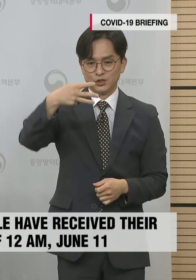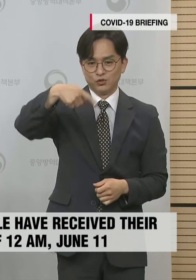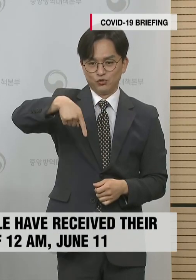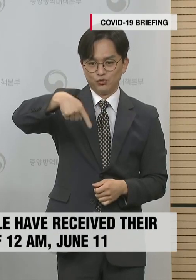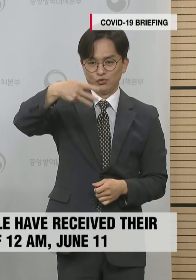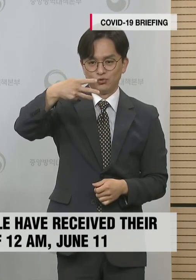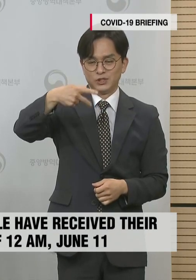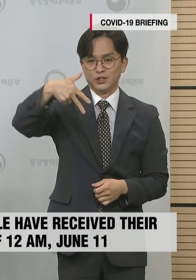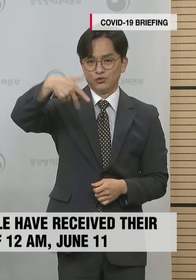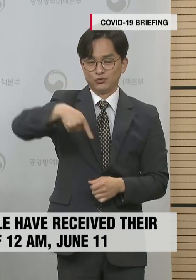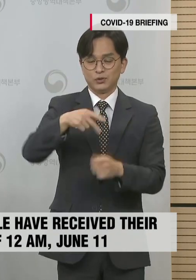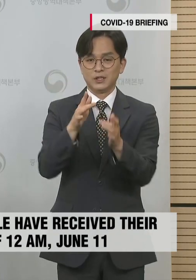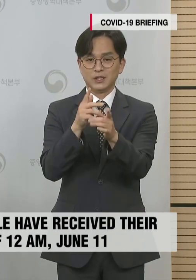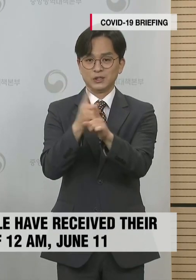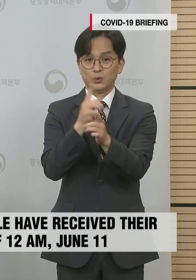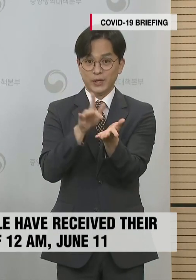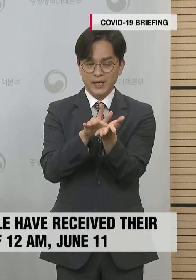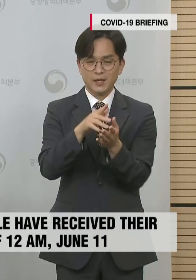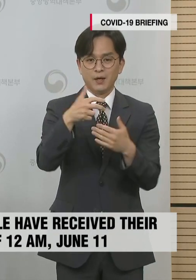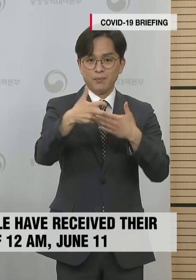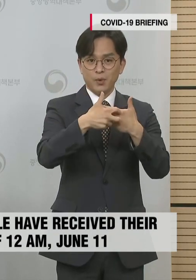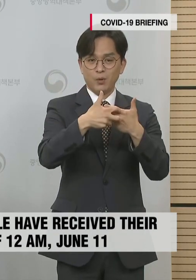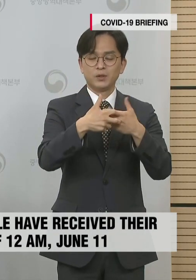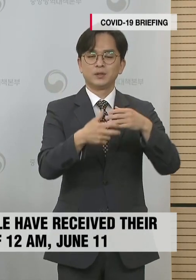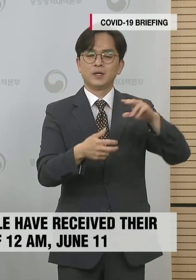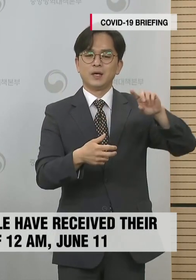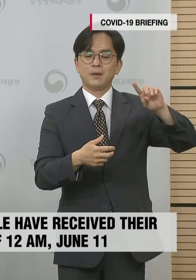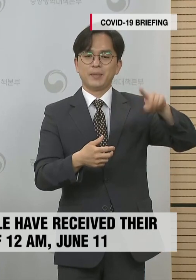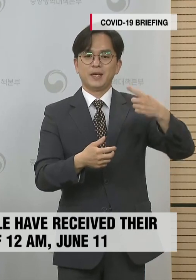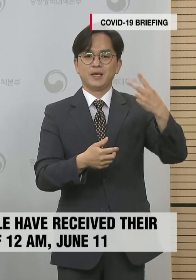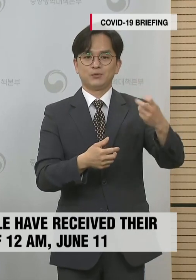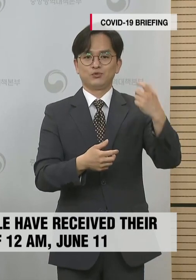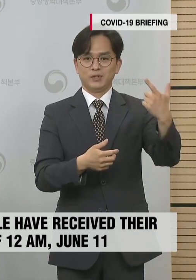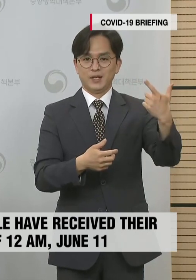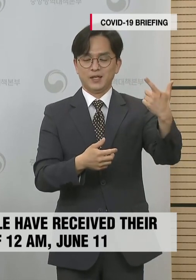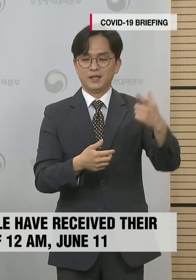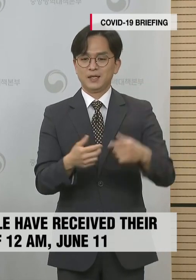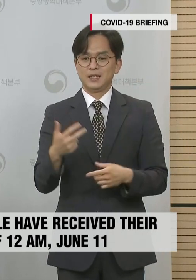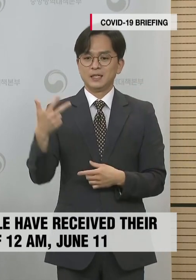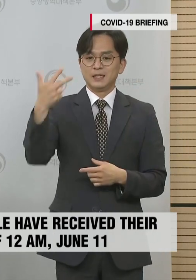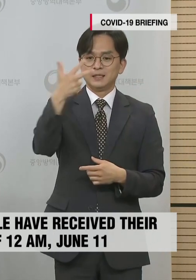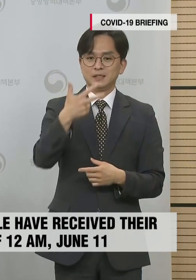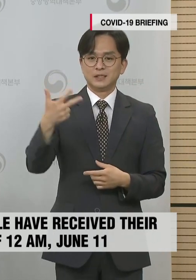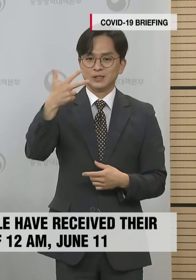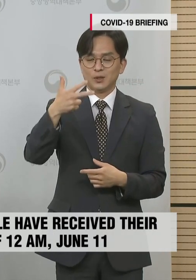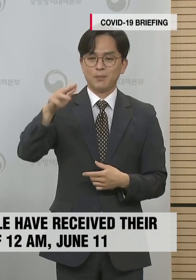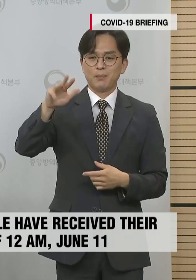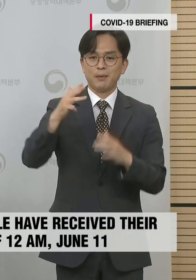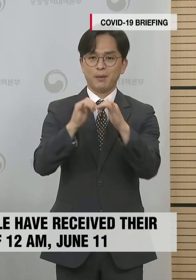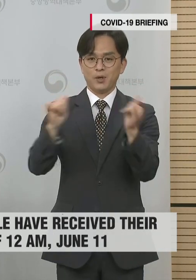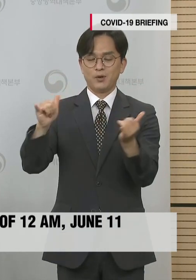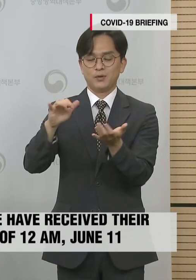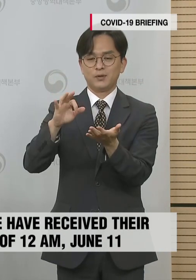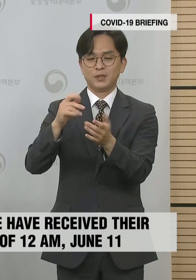the treatments, the remdesivir, we have administered the drug to more than